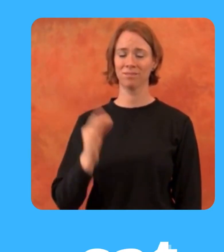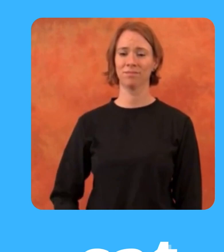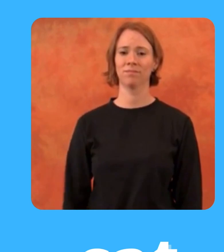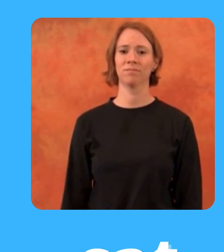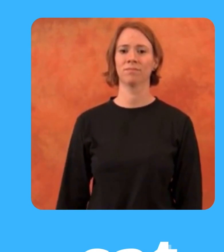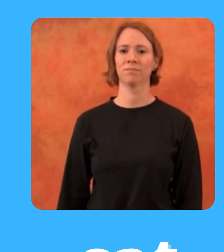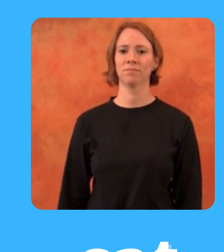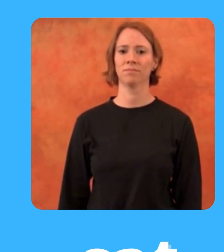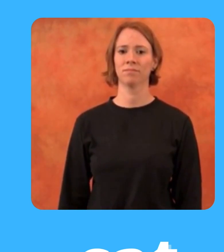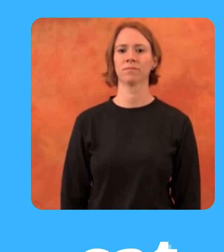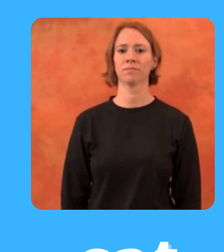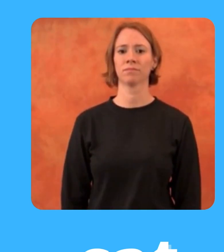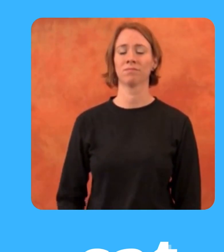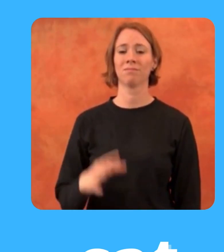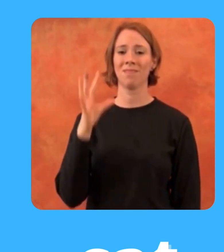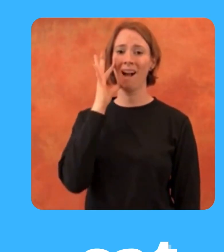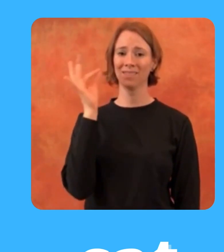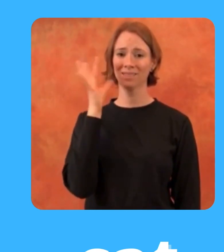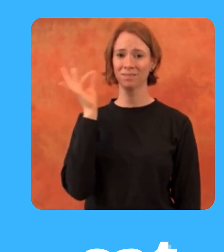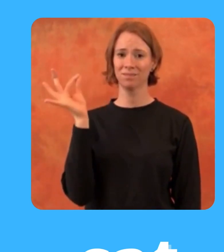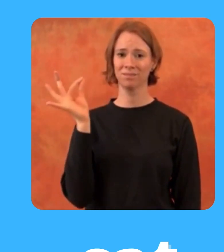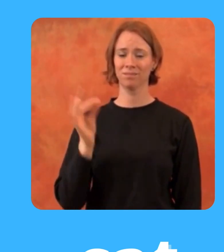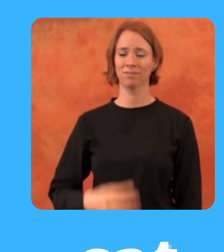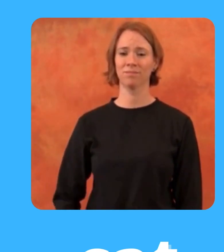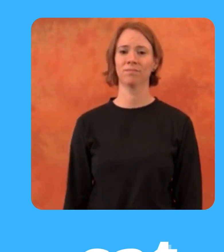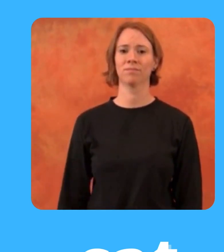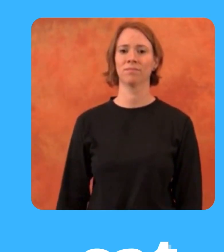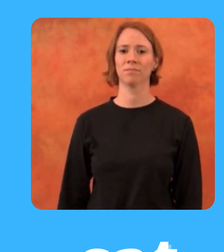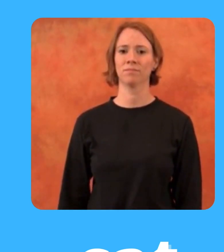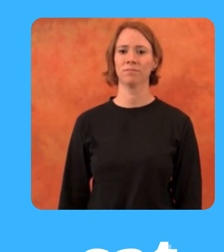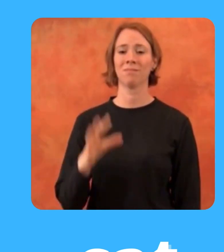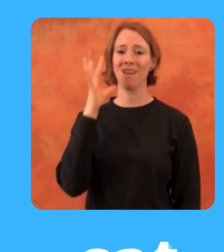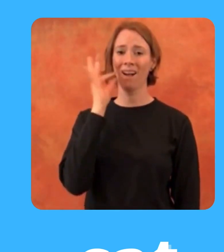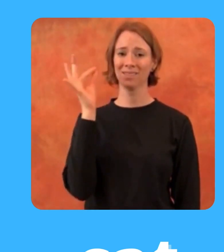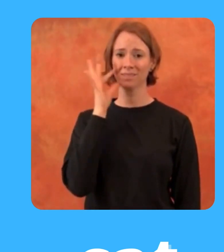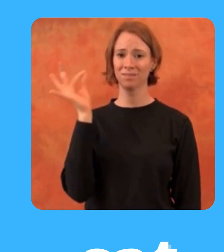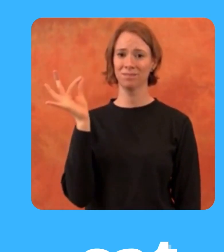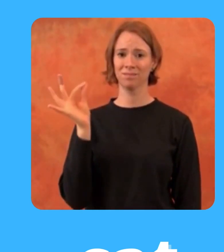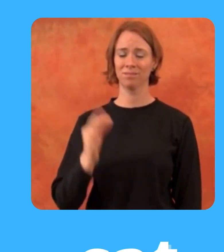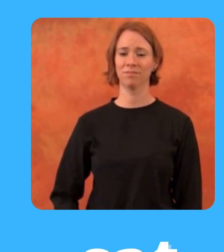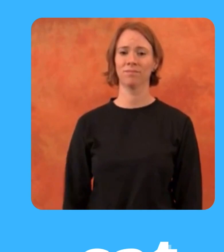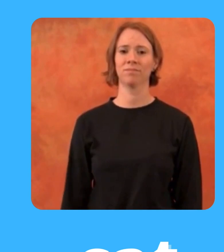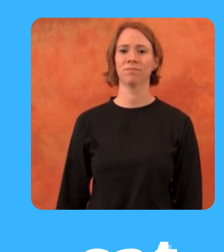Look at him. This is a sign for cat. Pull your whiskers. Cat.